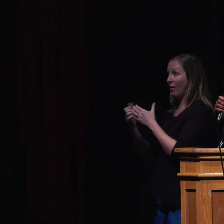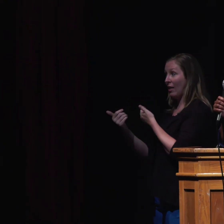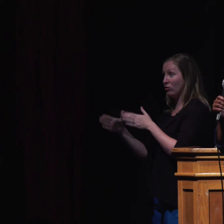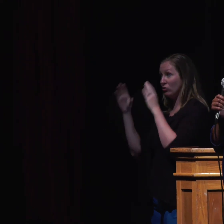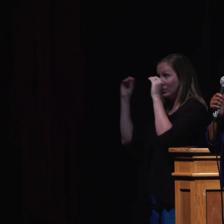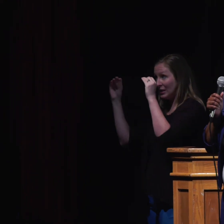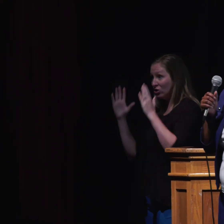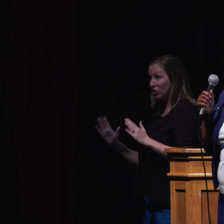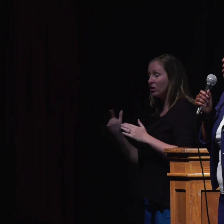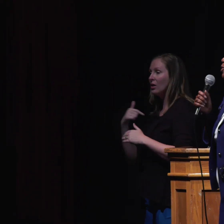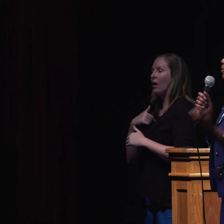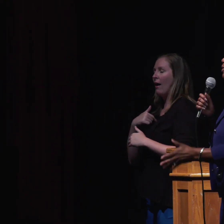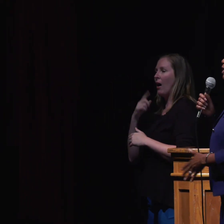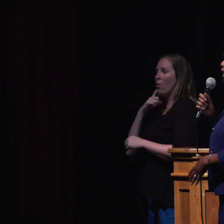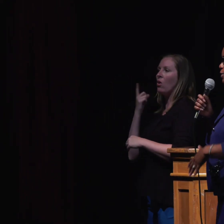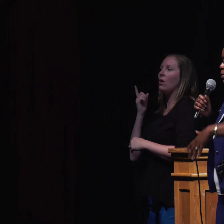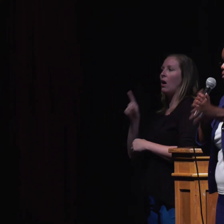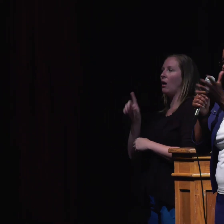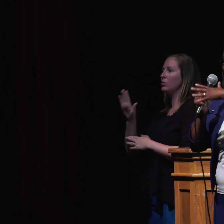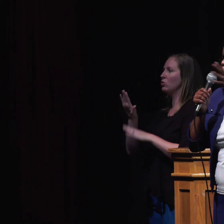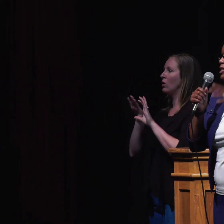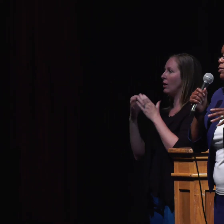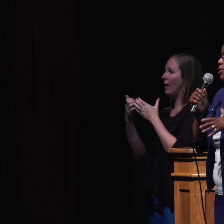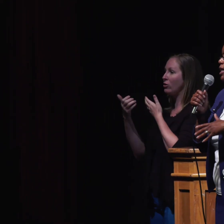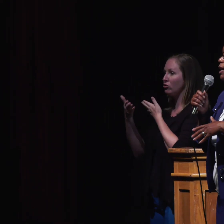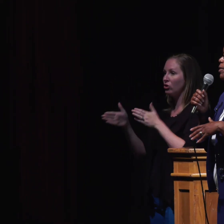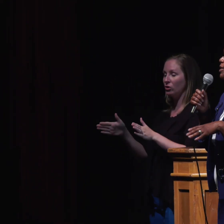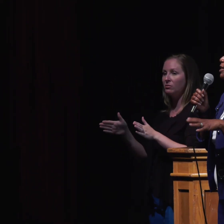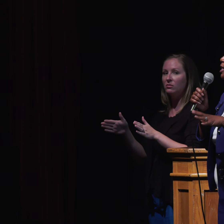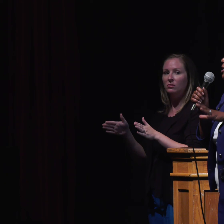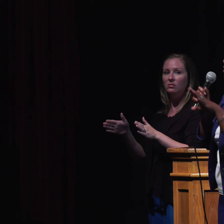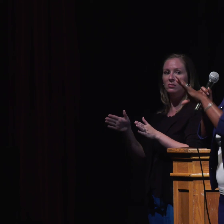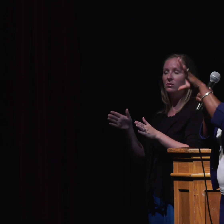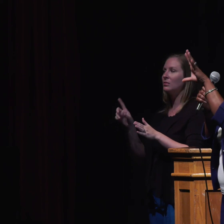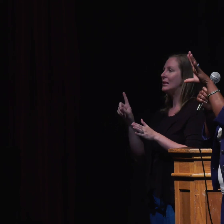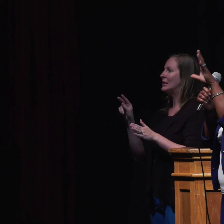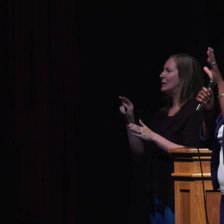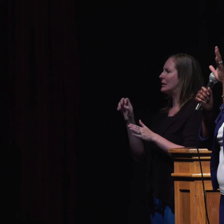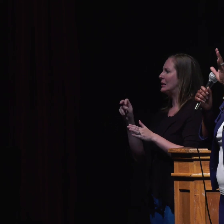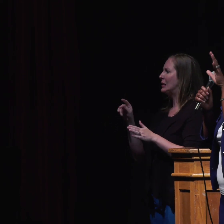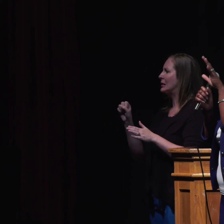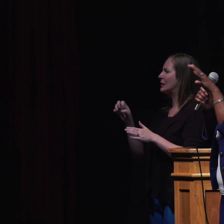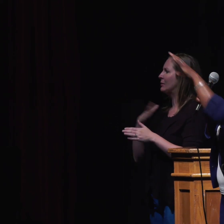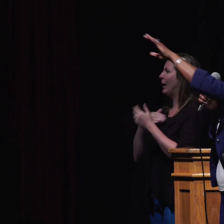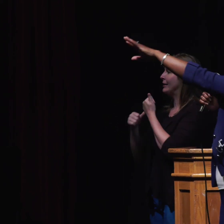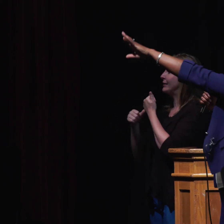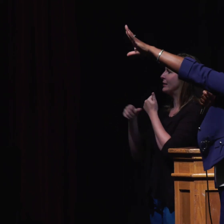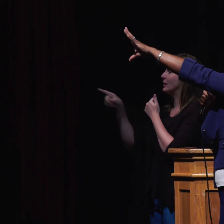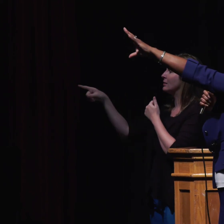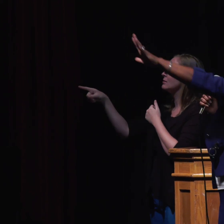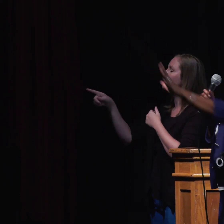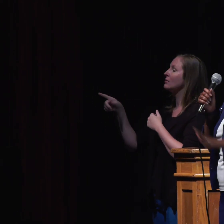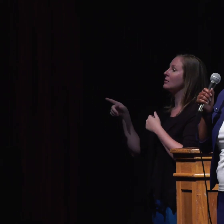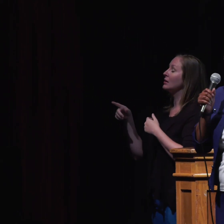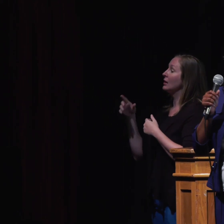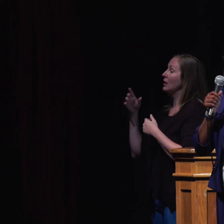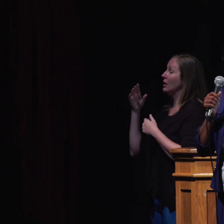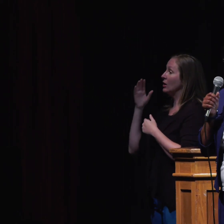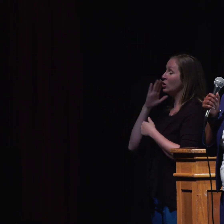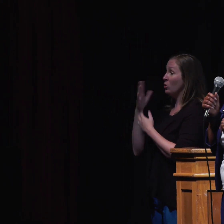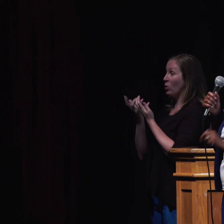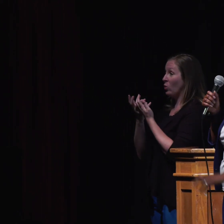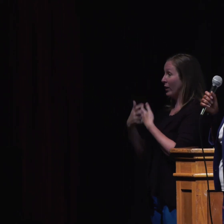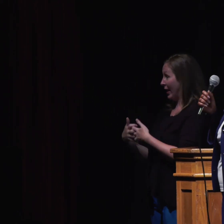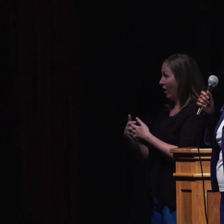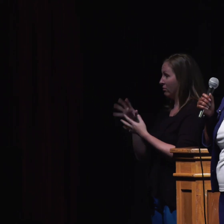teacher, I will come to your classroom. Denise will work it out. Where's Denise? You're in here somewhere, my assistant. Here she is. Denise will work